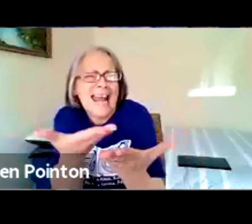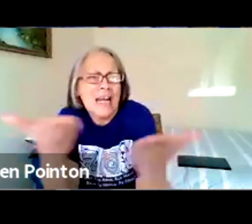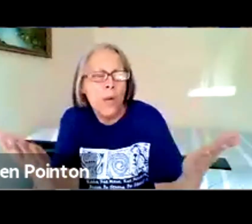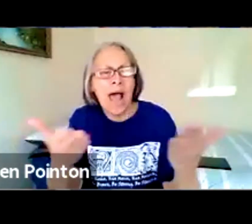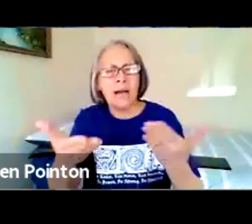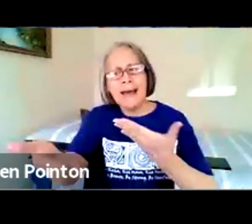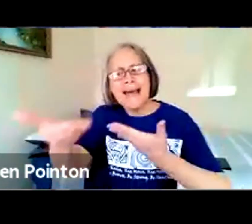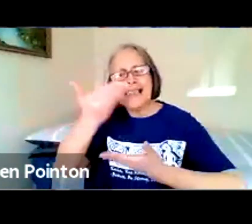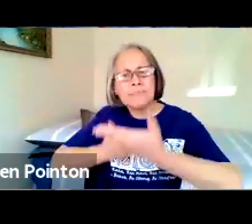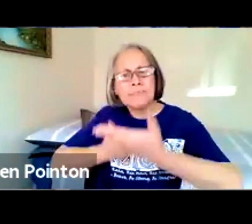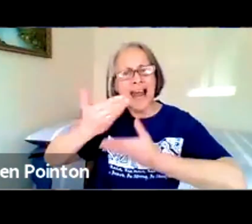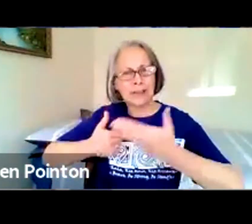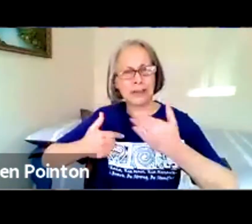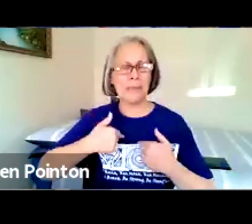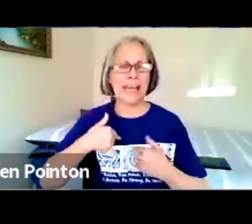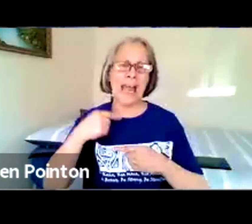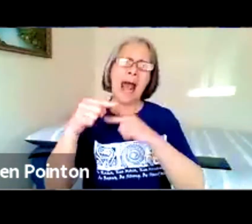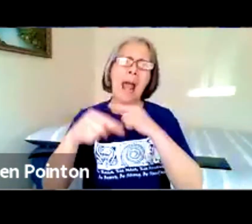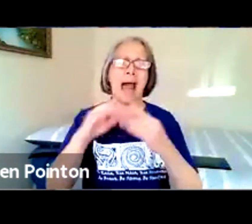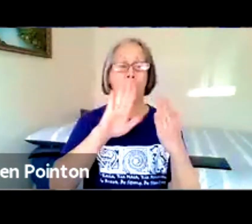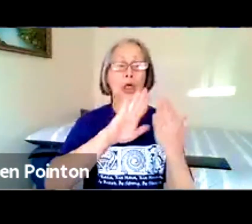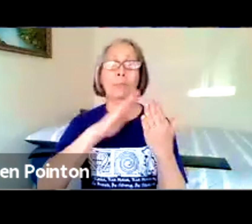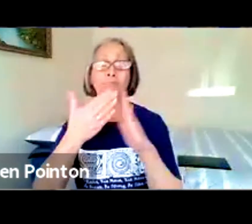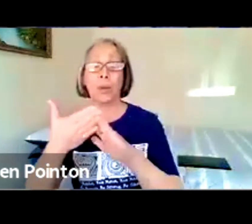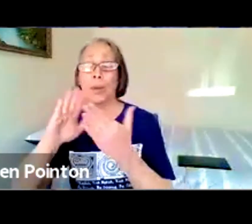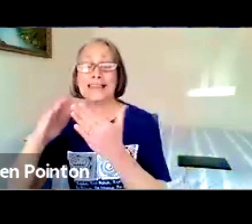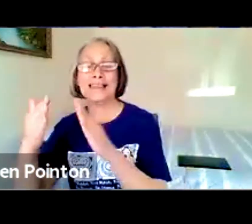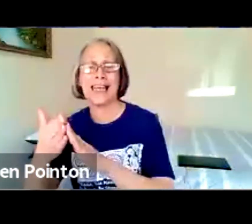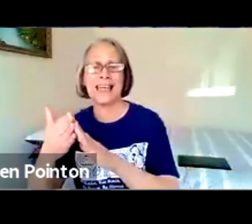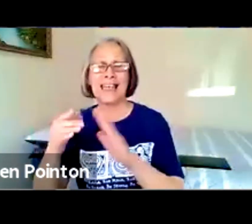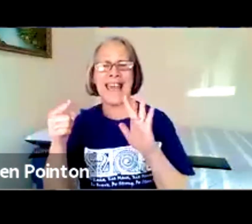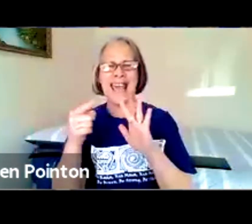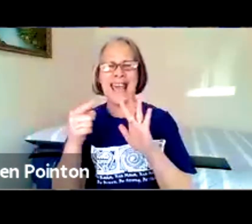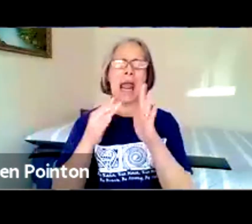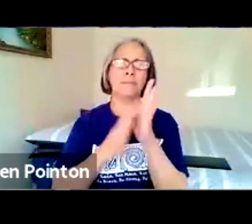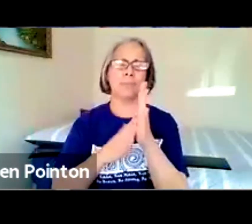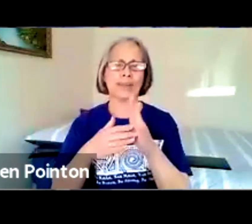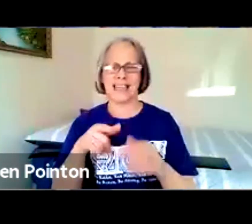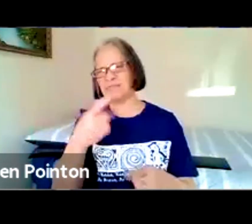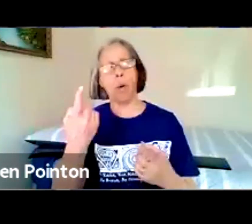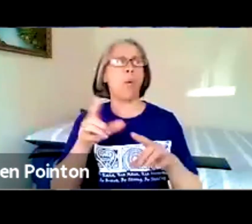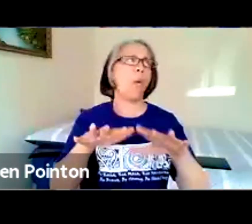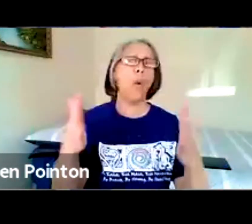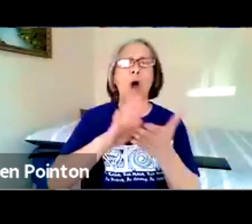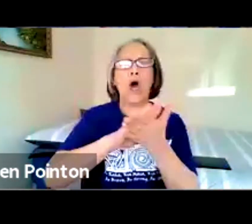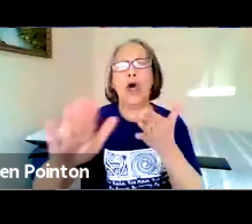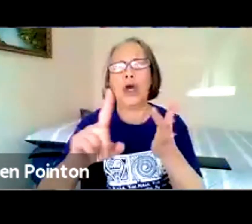can you or anyone explain it to me about, in regards to the community,